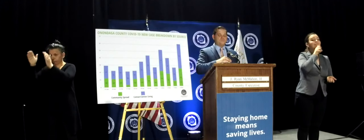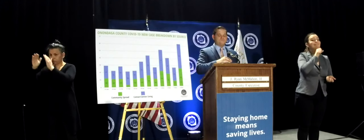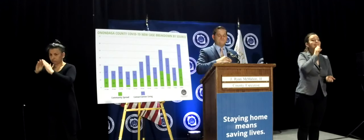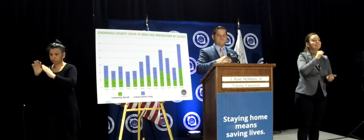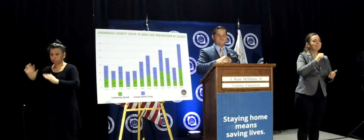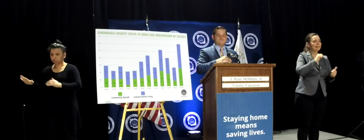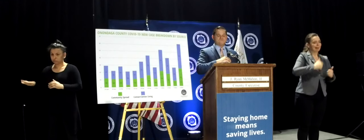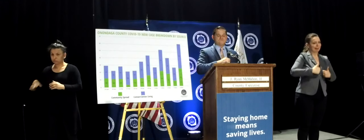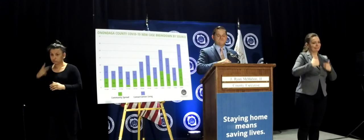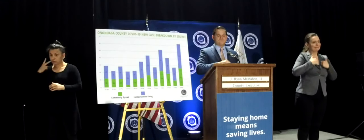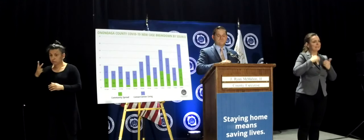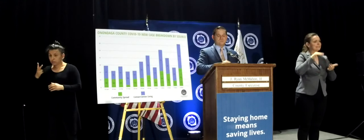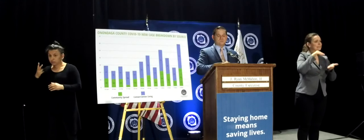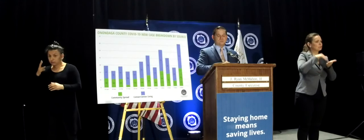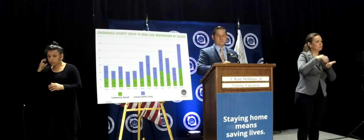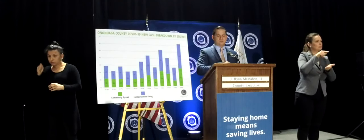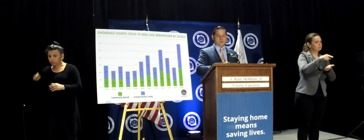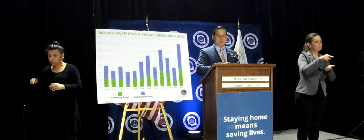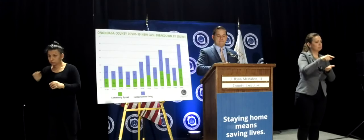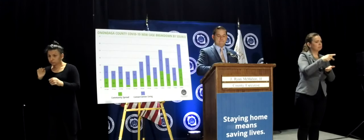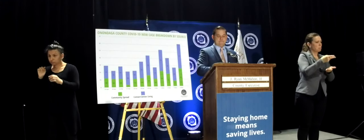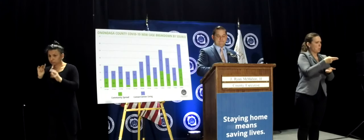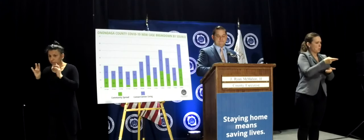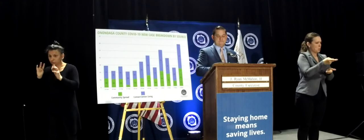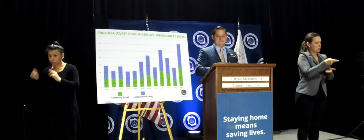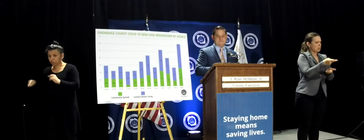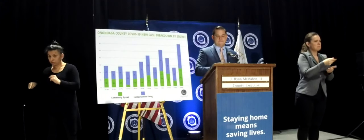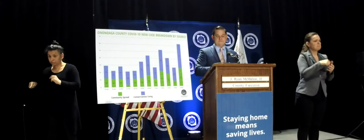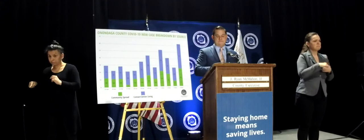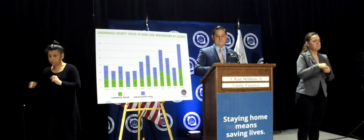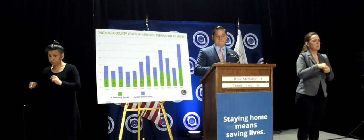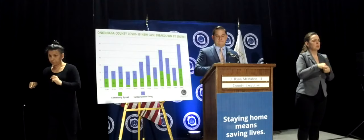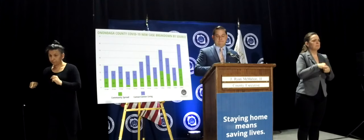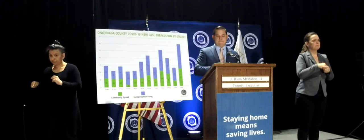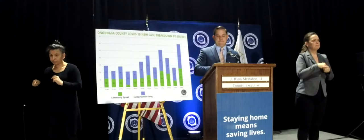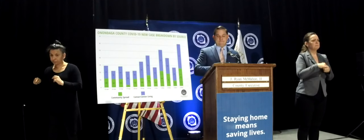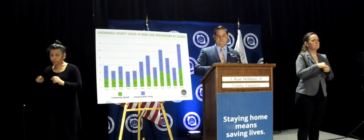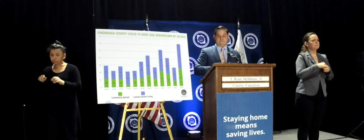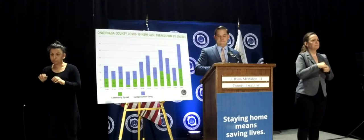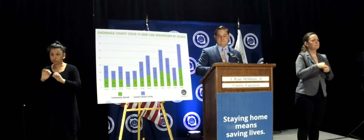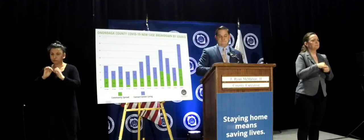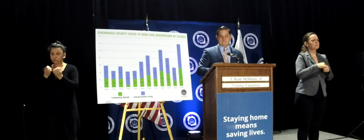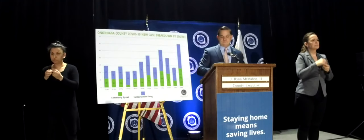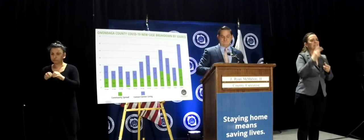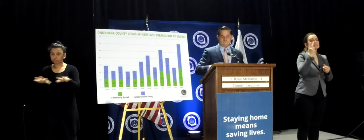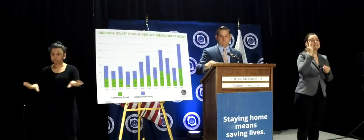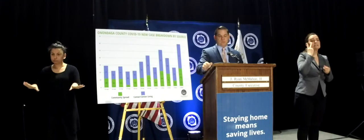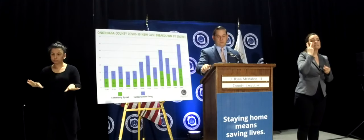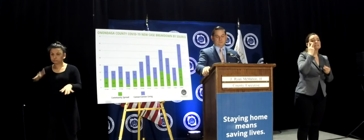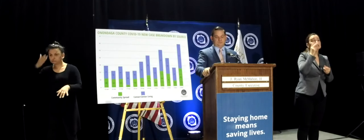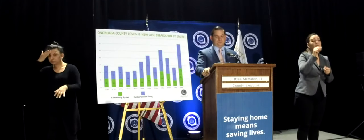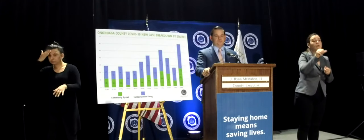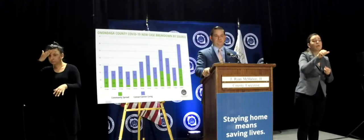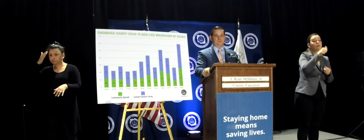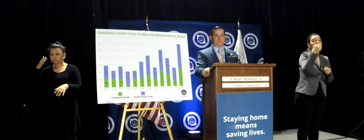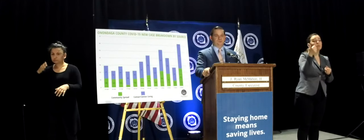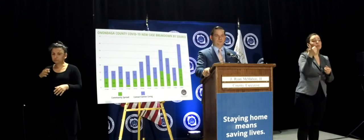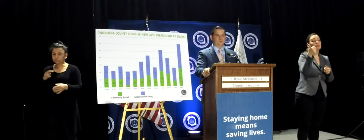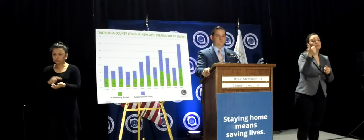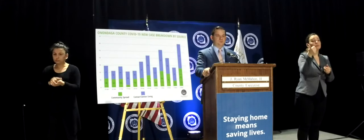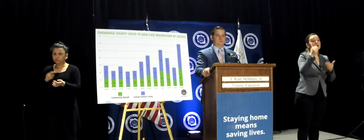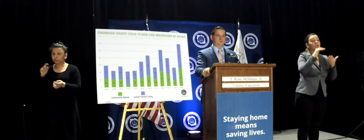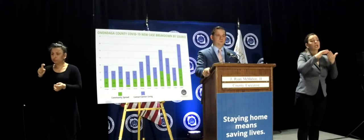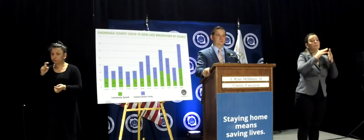seeing any municipalities where community spread is specifically still a problem, and that's where you'd focus some of this mobile testing? How will you decide